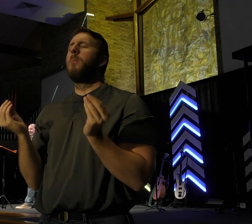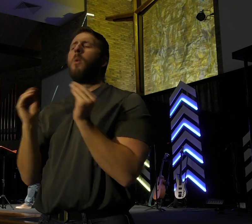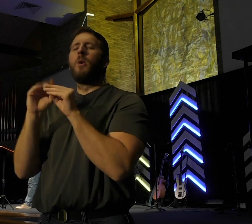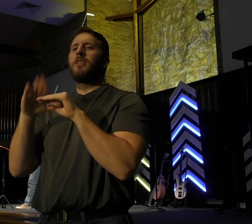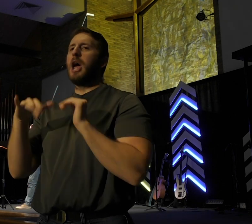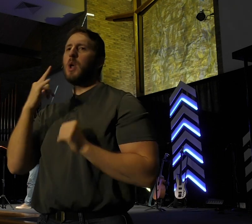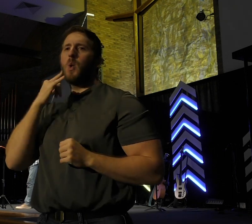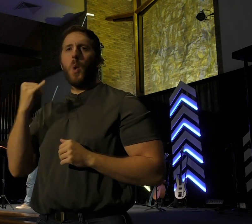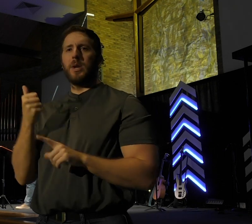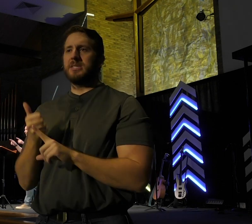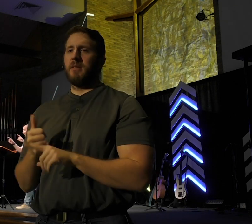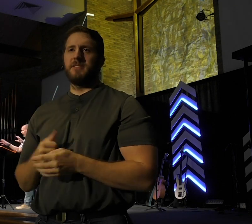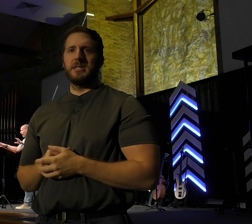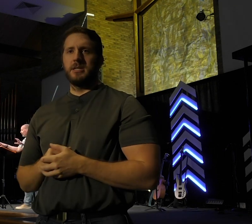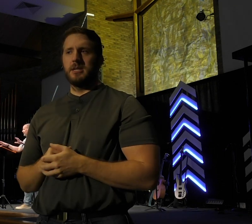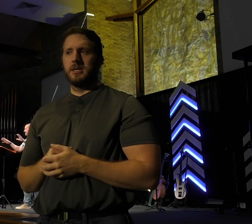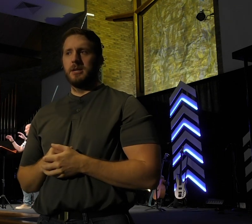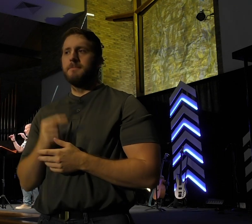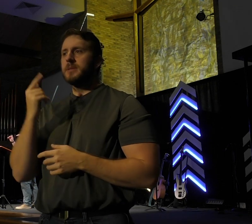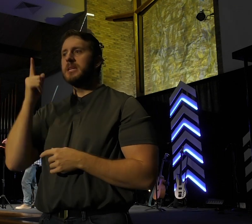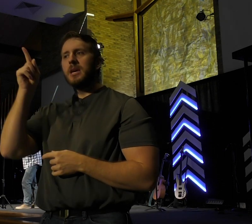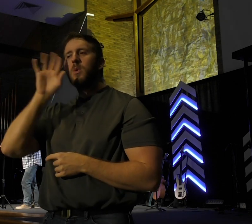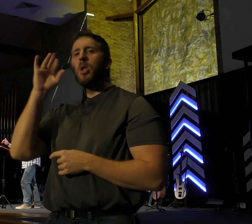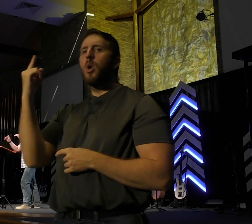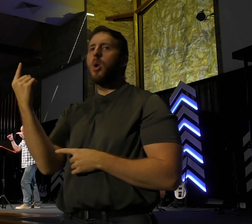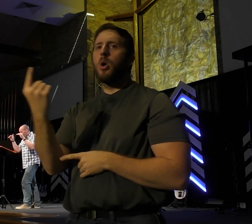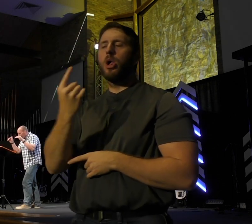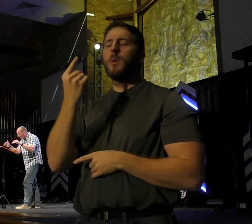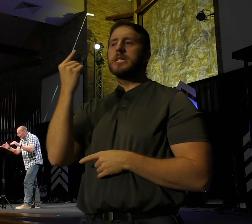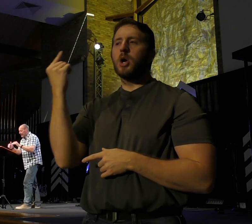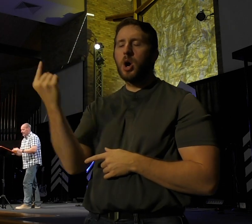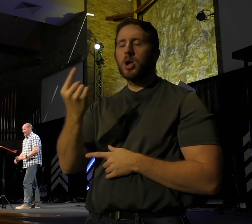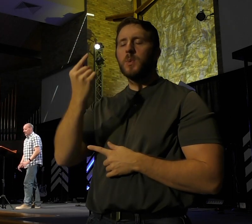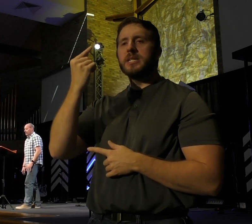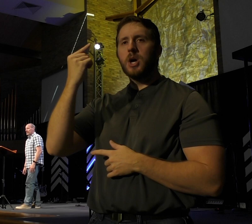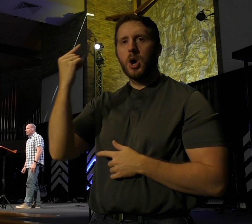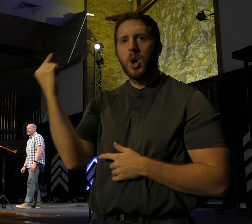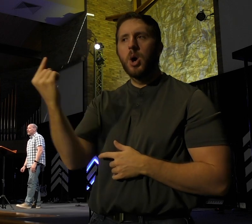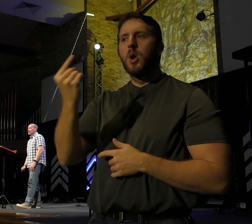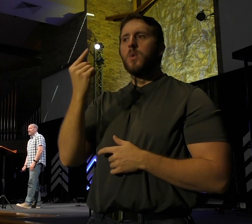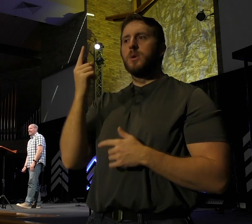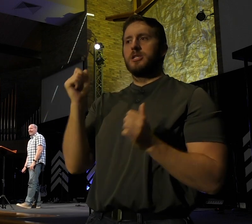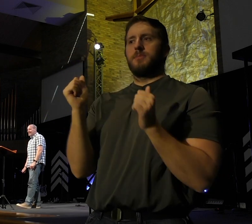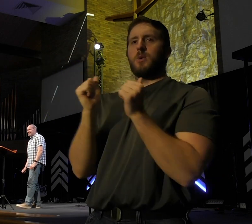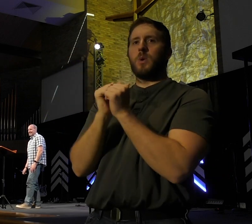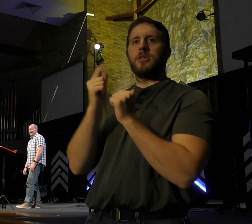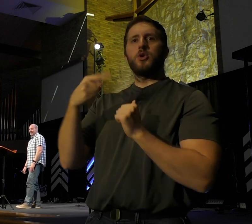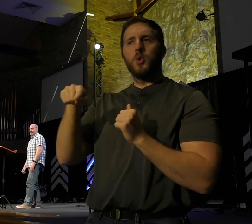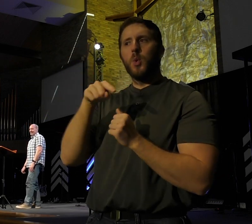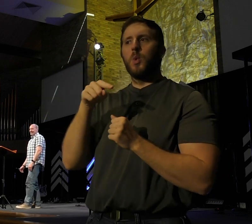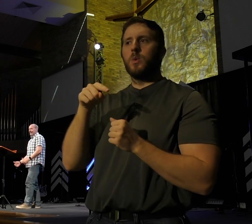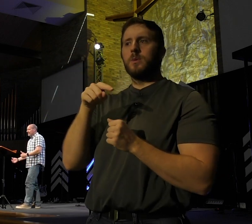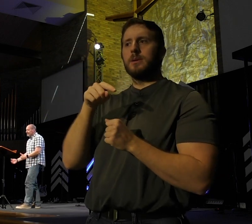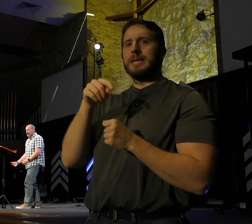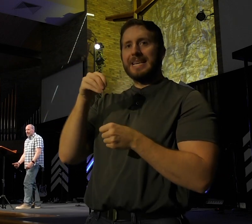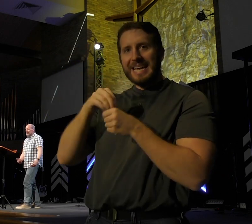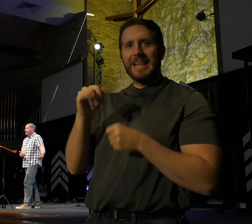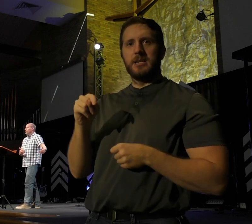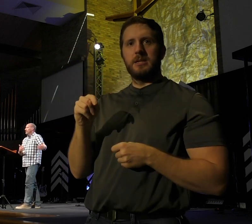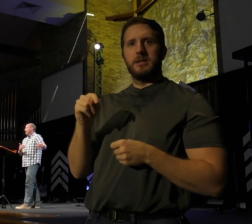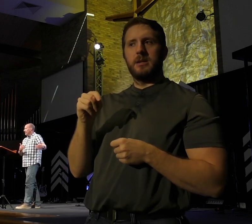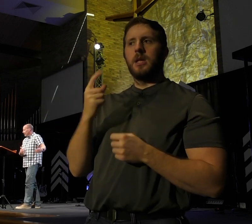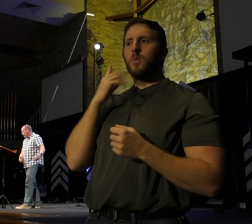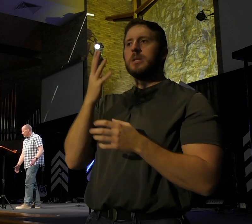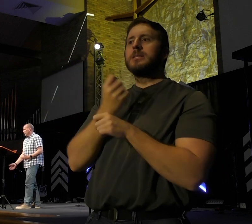itself. And he will always, always, always be with you in it and deliver